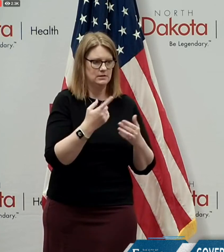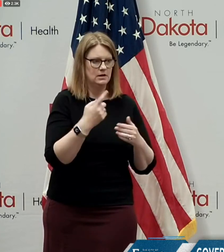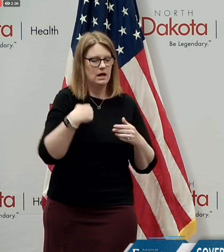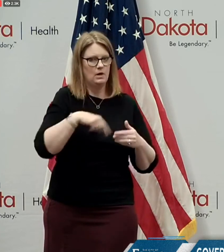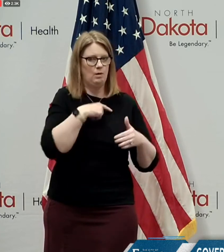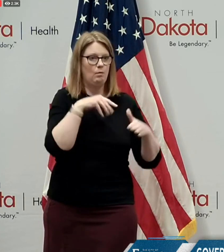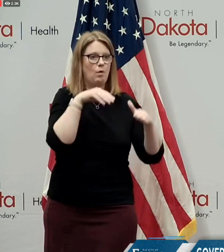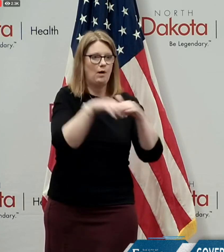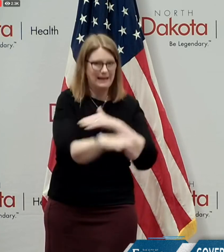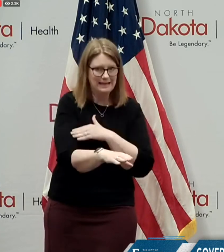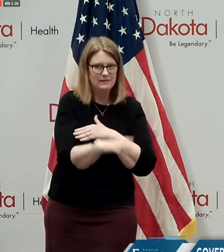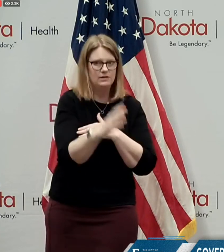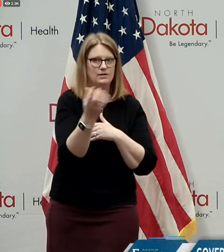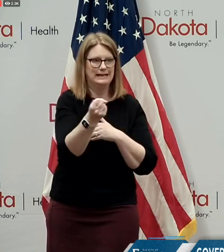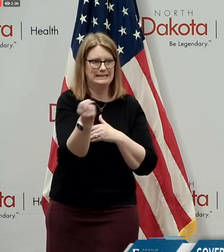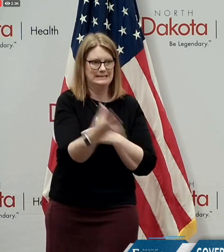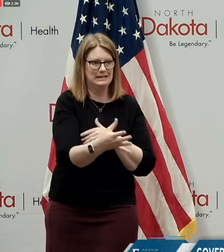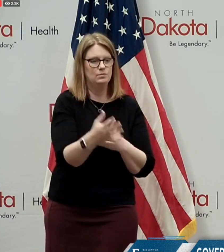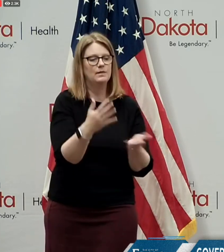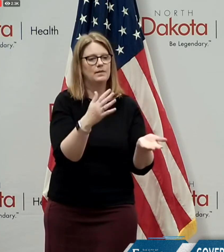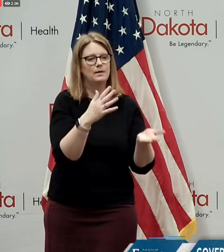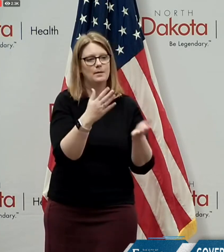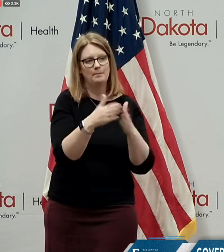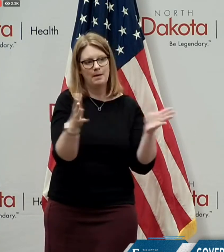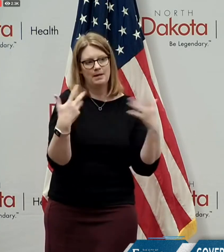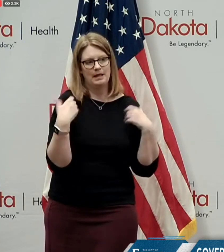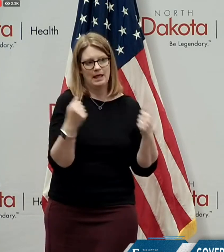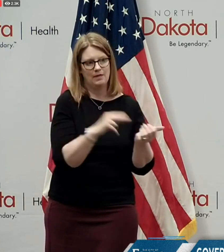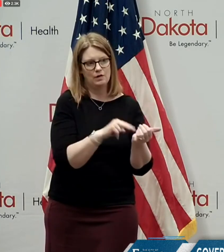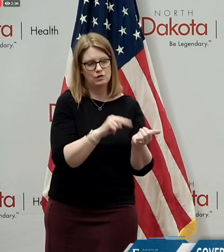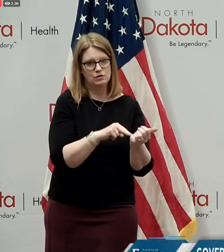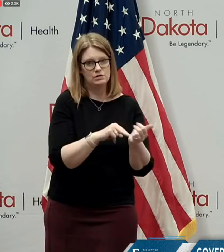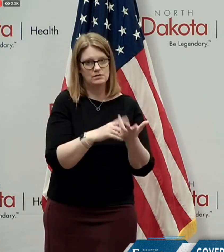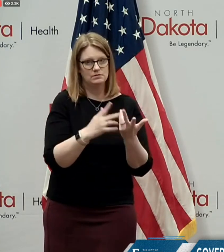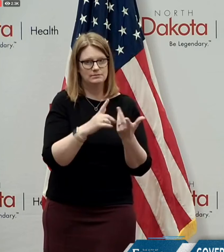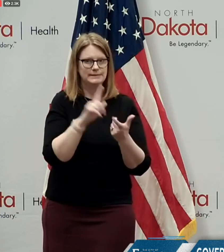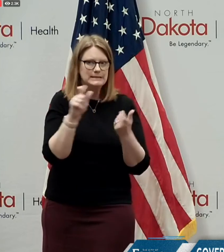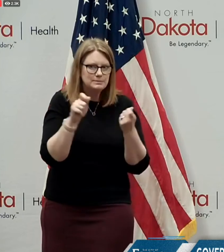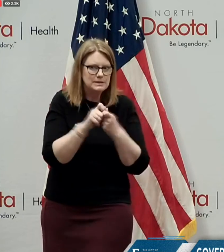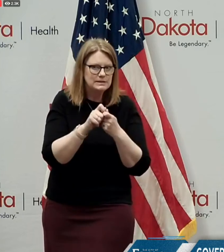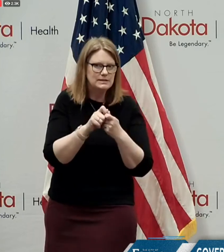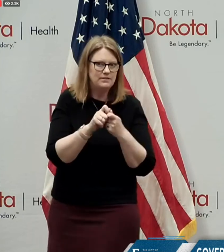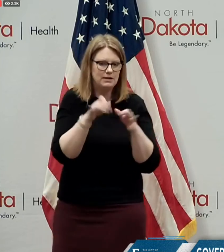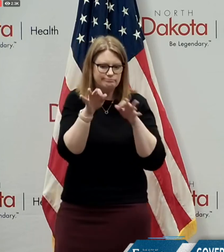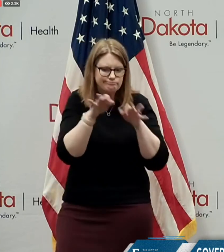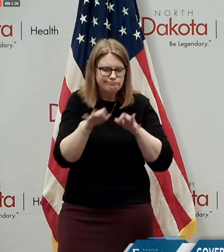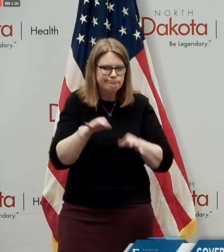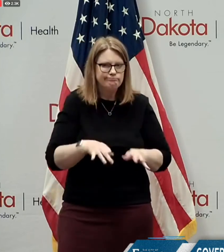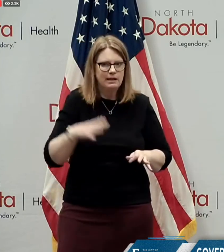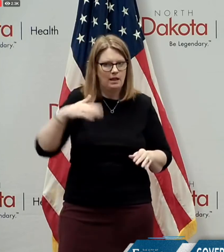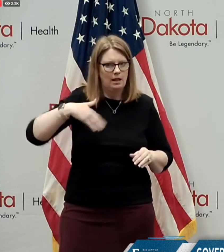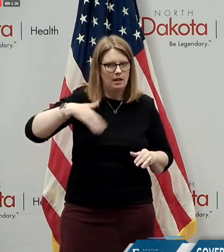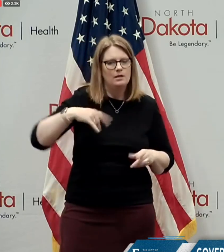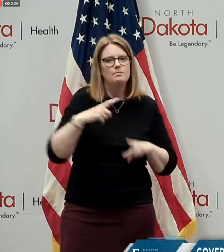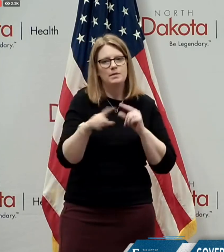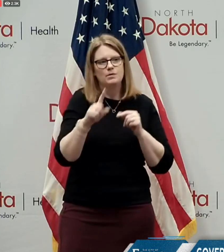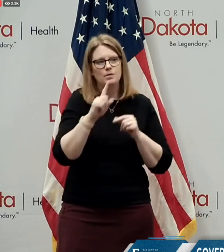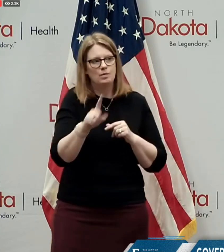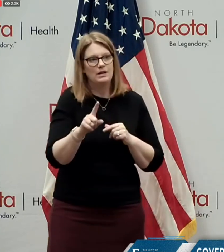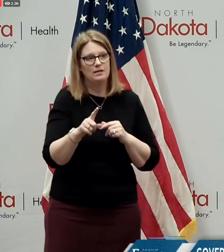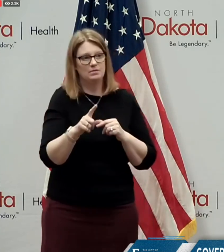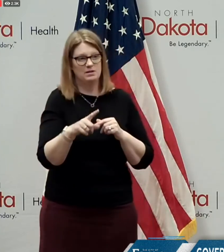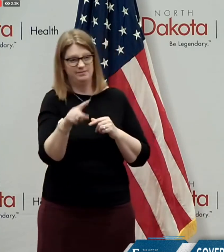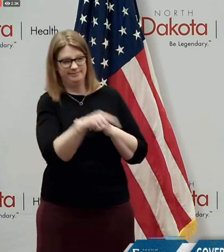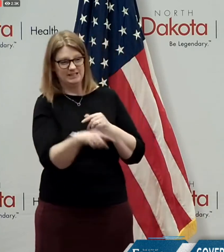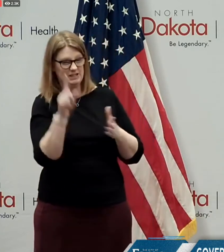the casinos with the public health nurses. We don't have all the details, out yet, but what we want to try to do is be able to cover all those